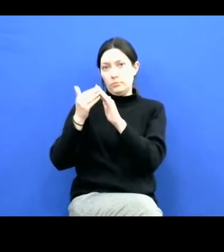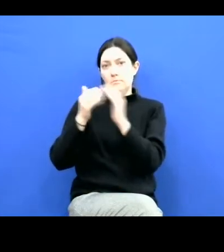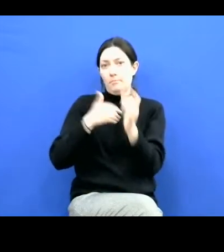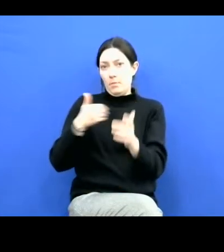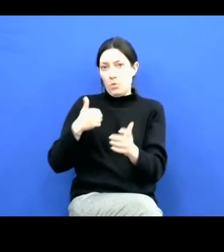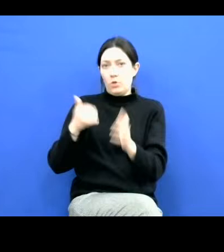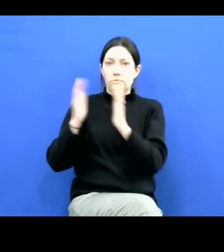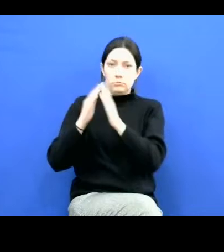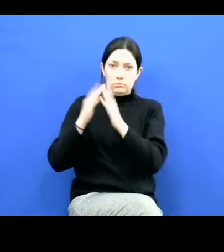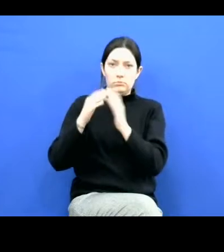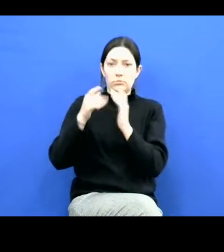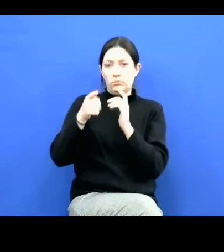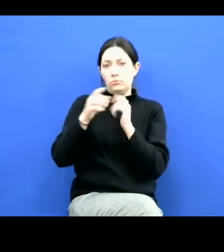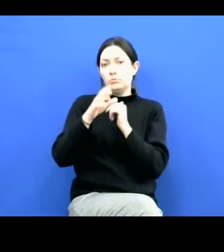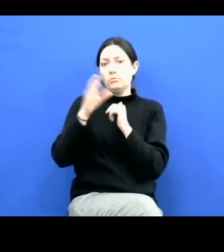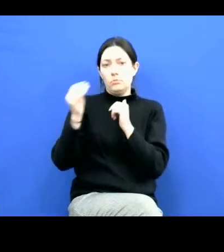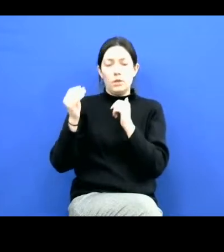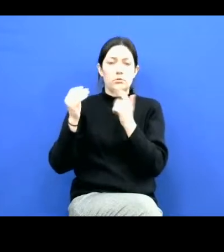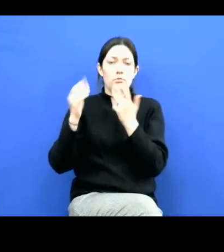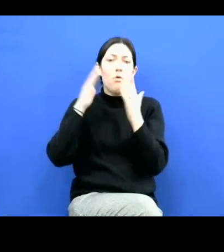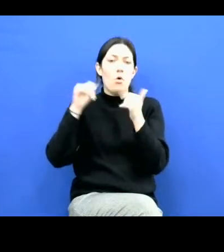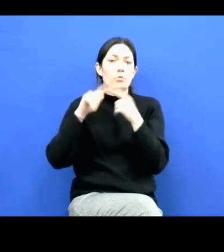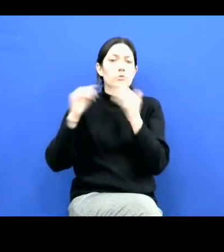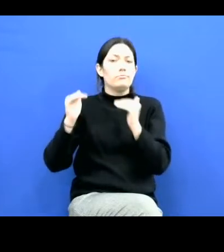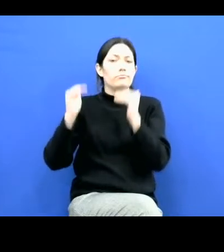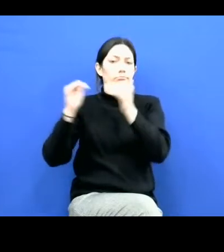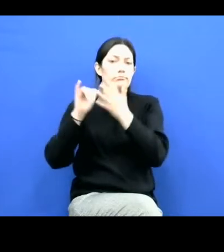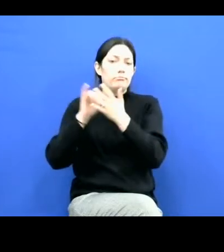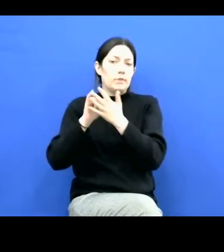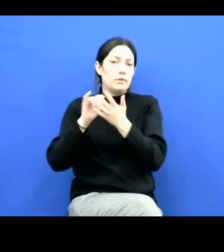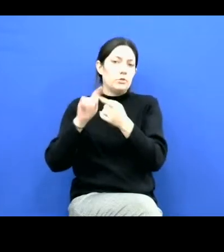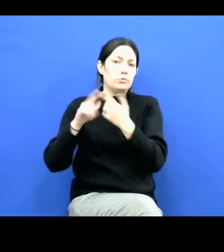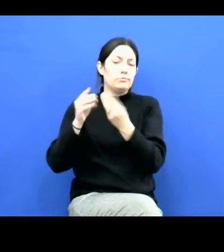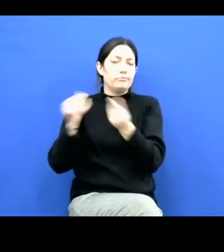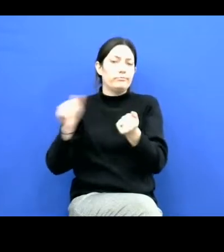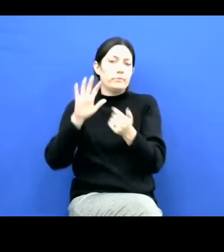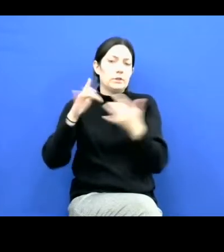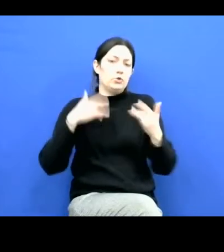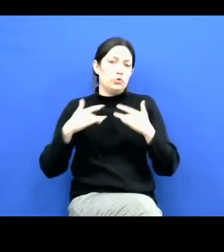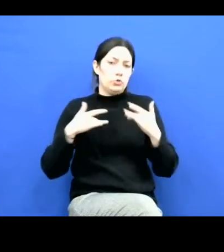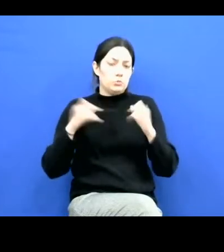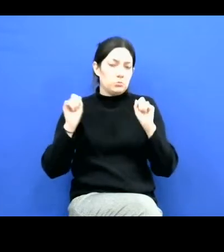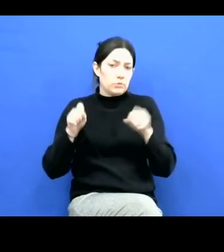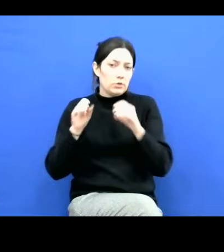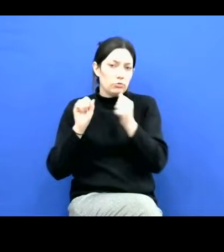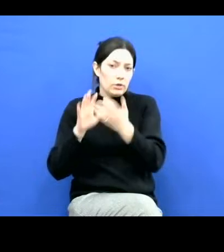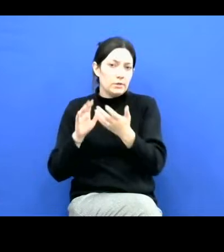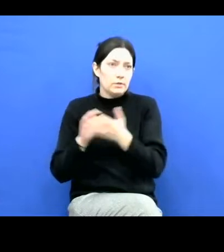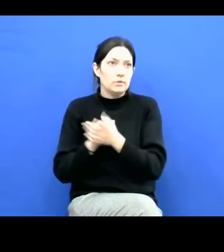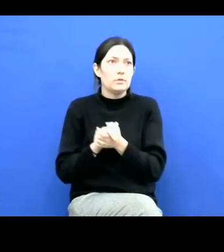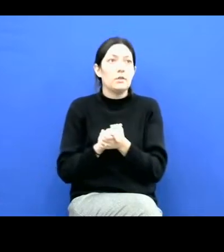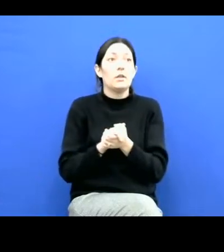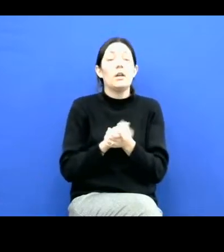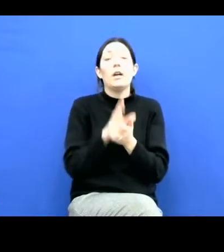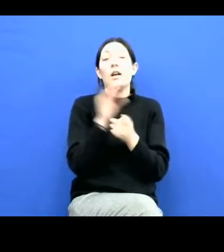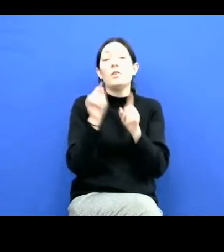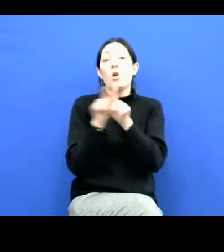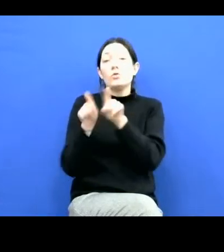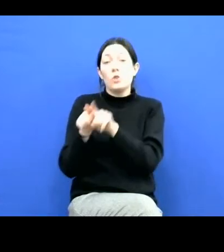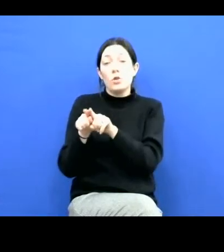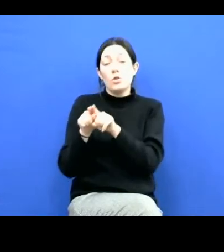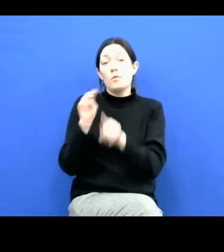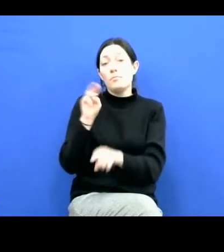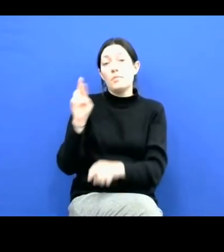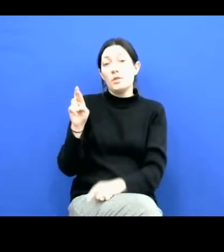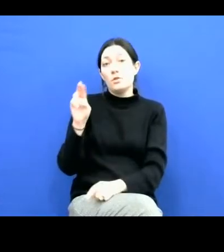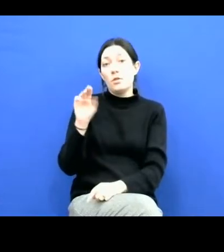And I think we can take this project to another level. And I think any of the concerns that were raised can be addressed. And also to a point of Mr. Bavone, I